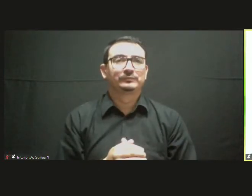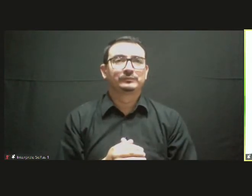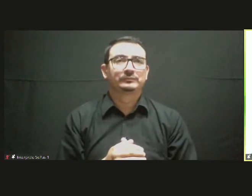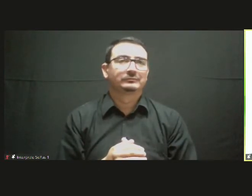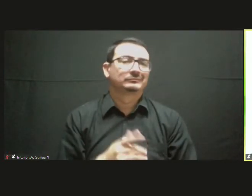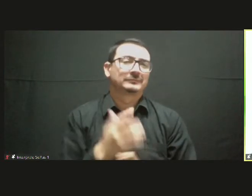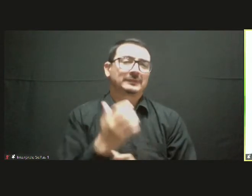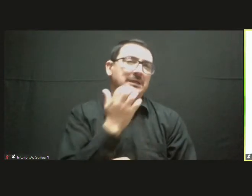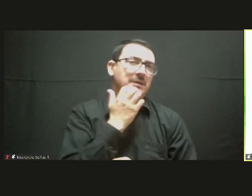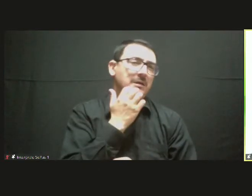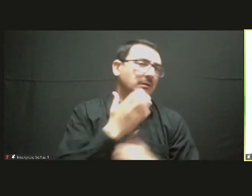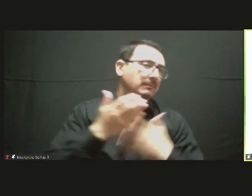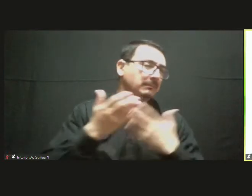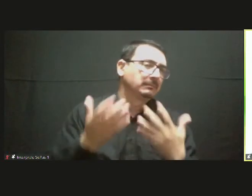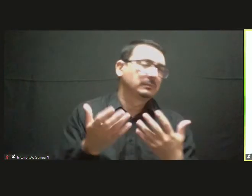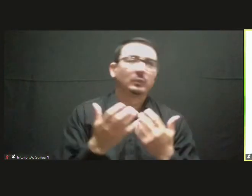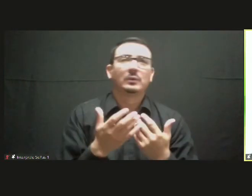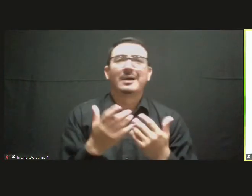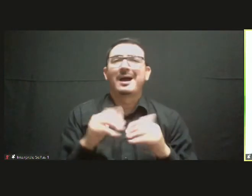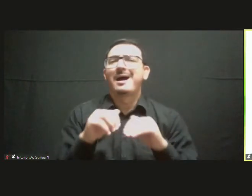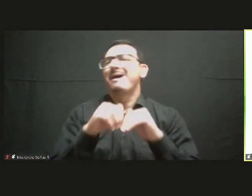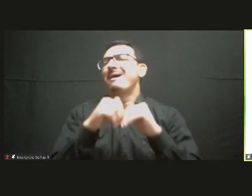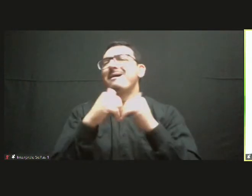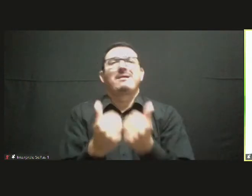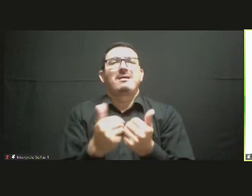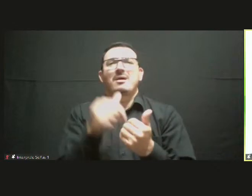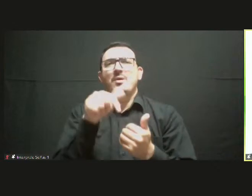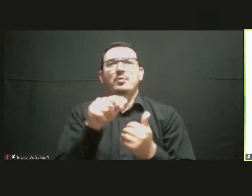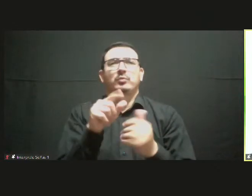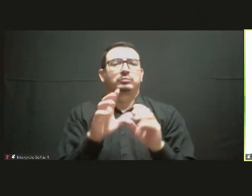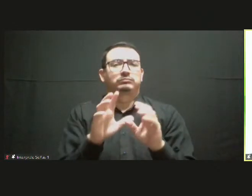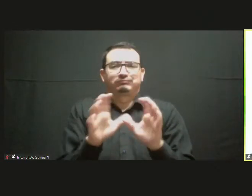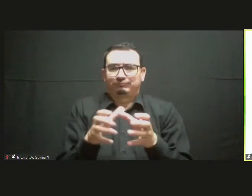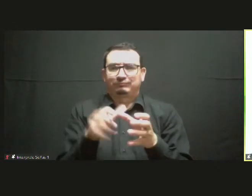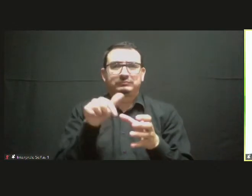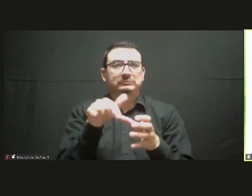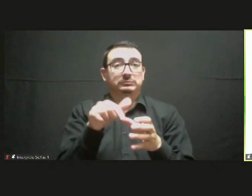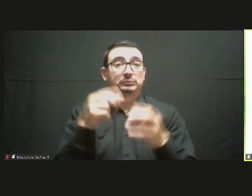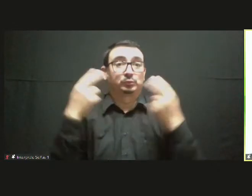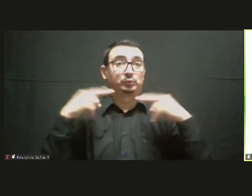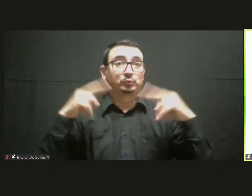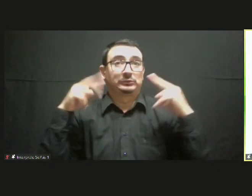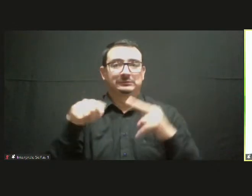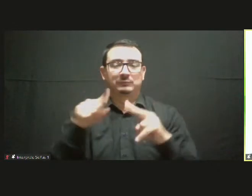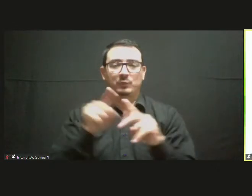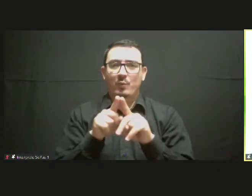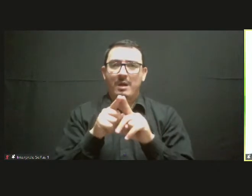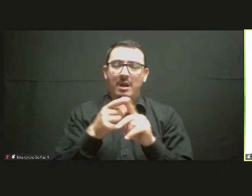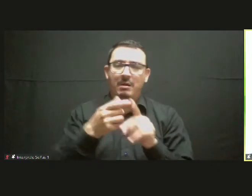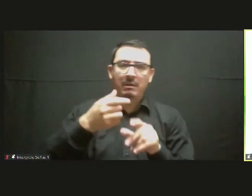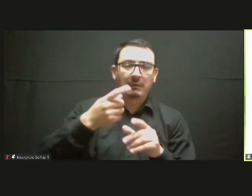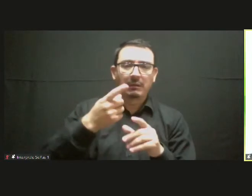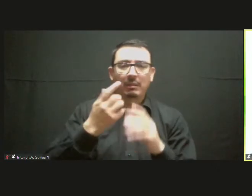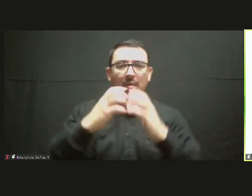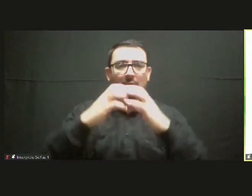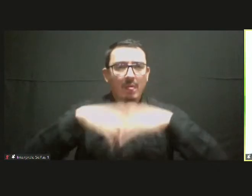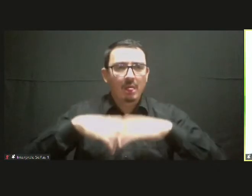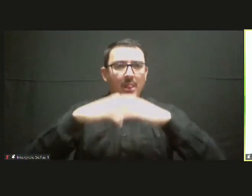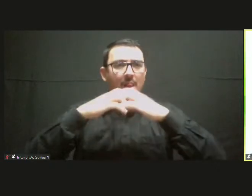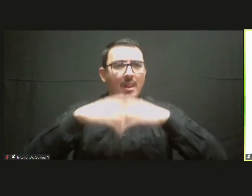Like you said, Nano, and also Diane stated, the tourism stands out as one of the sectors most affected